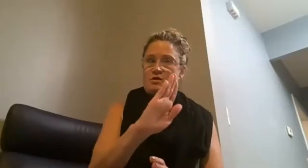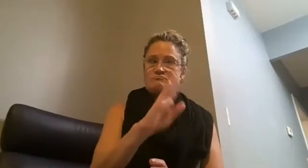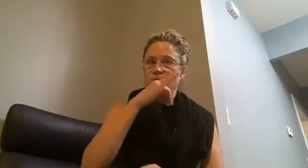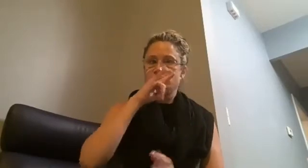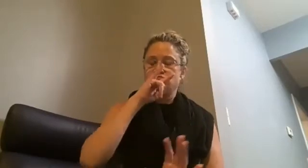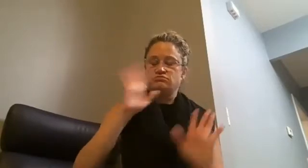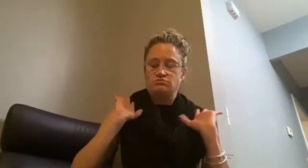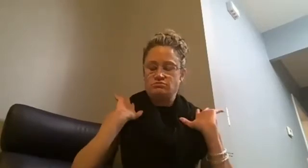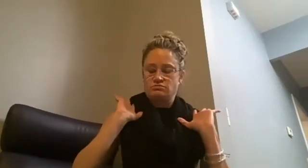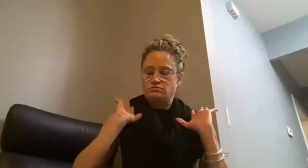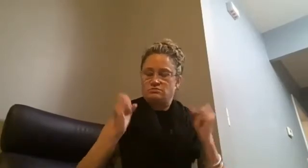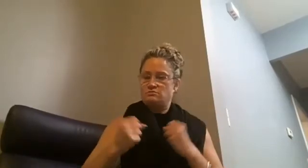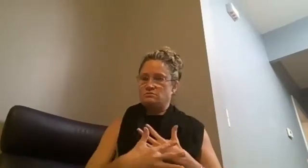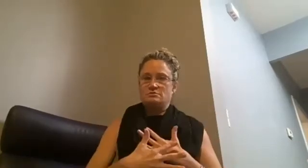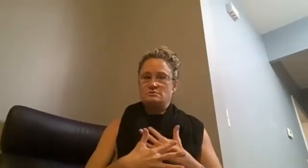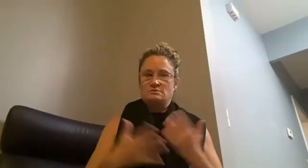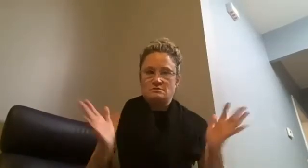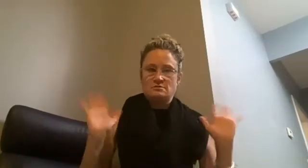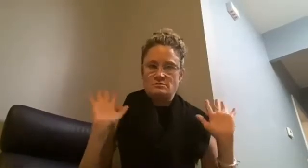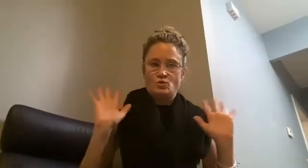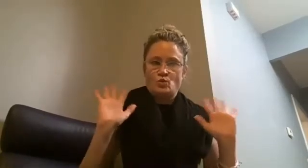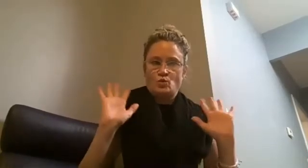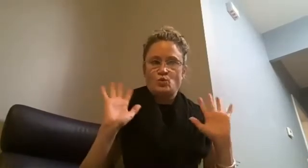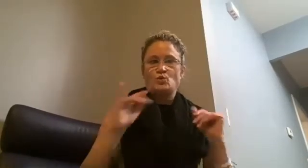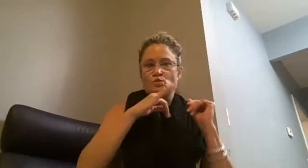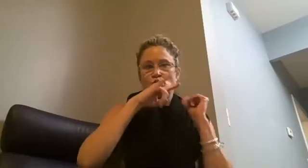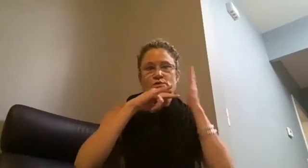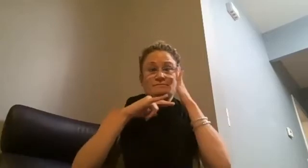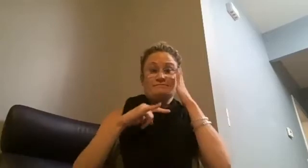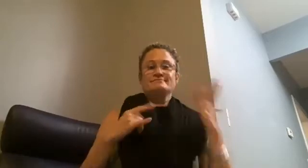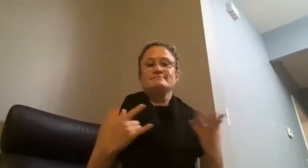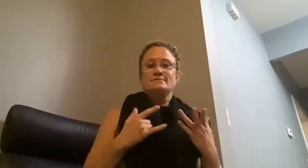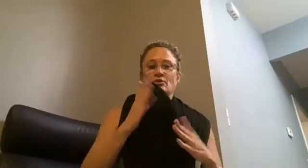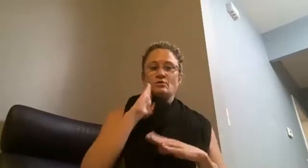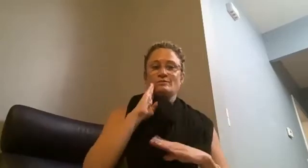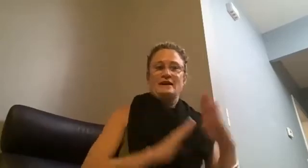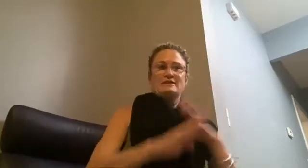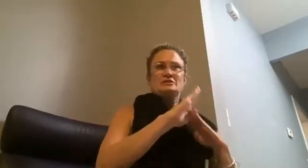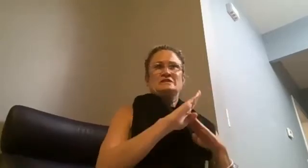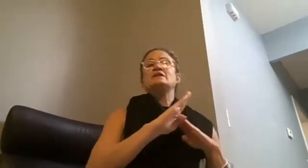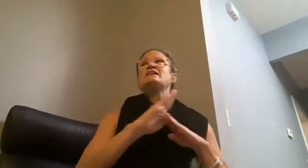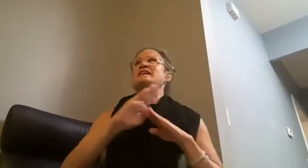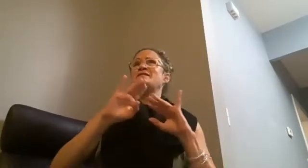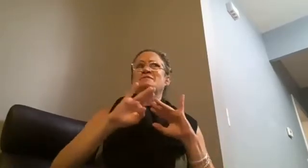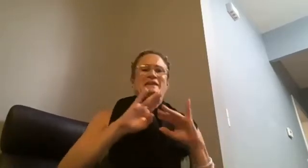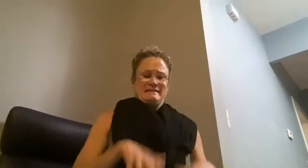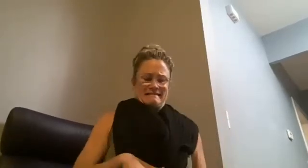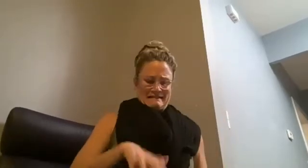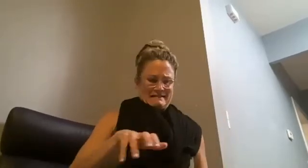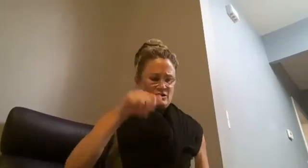was, through just the miracle of biology, I would have someone that was exactly like me, which I was terrified of. I would never